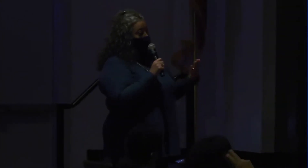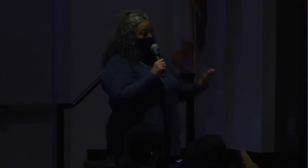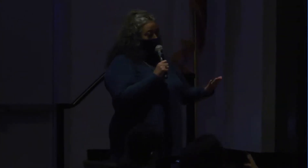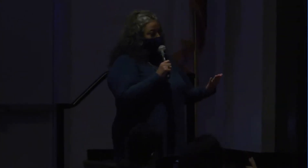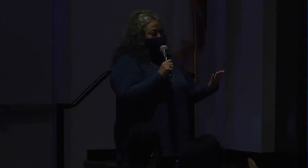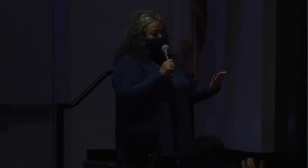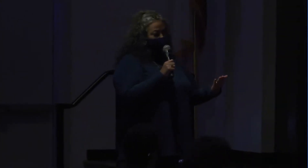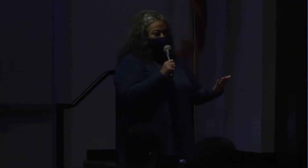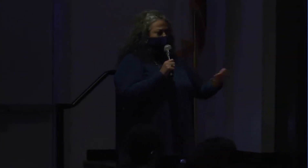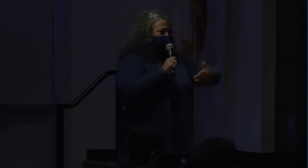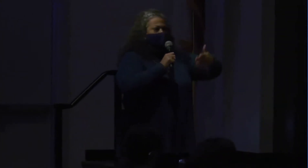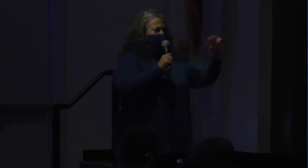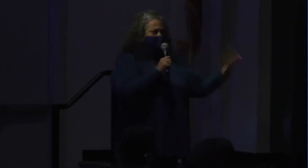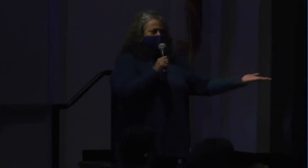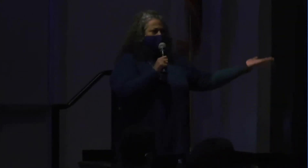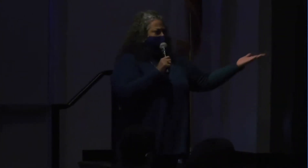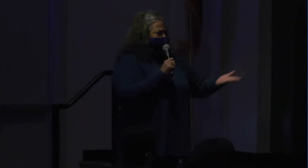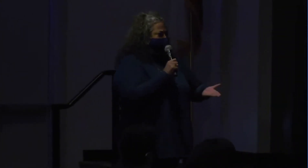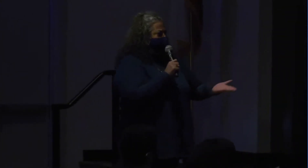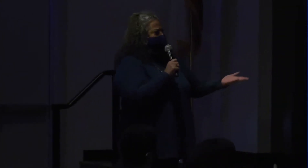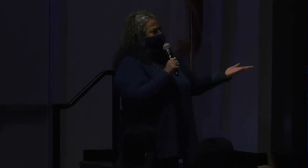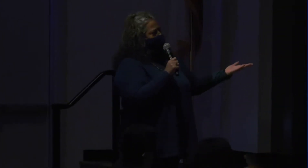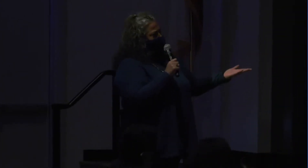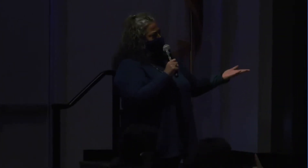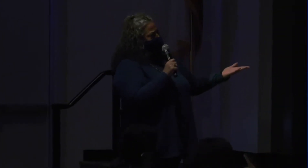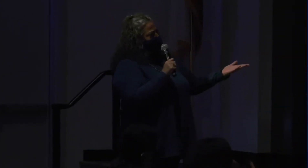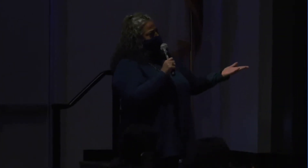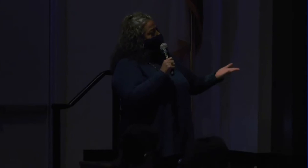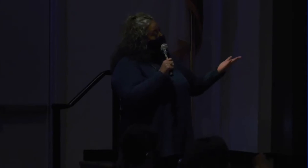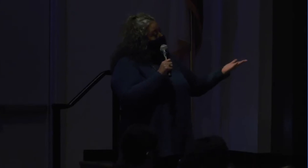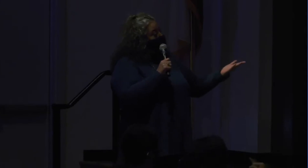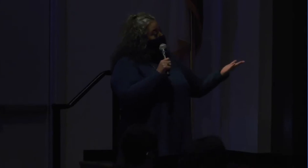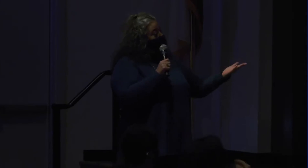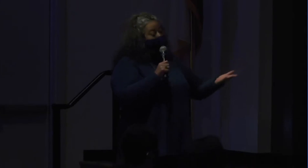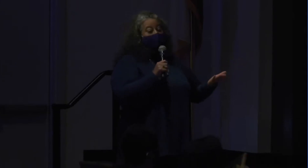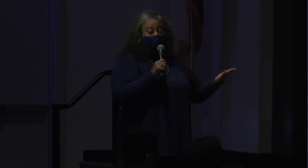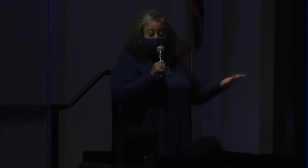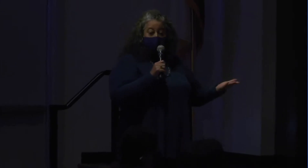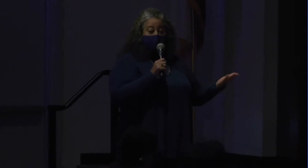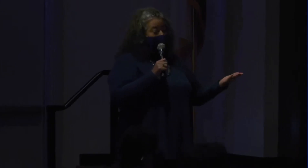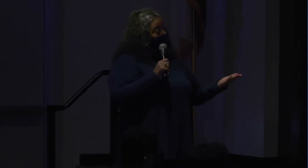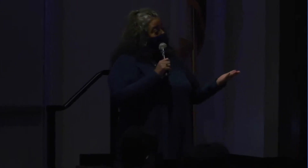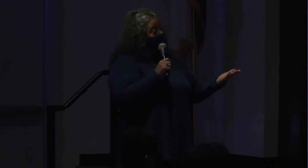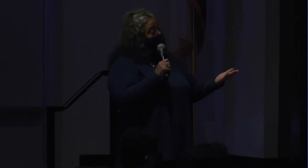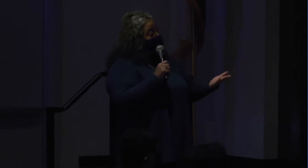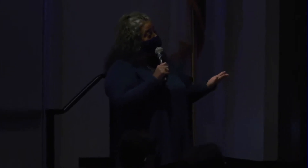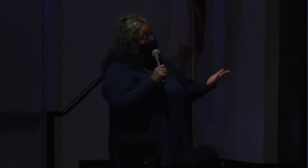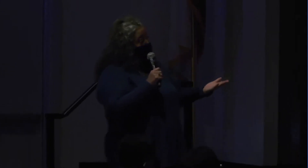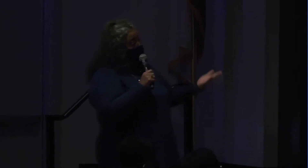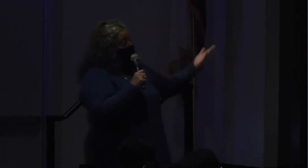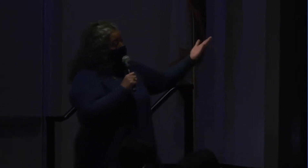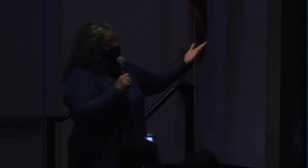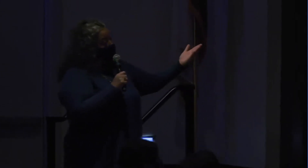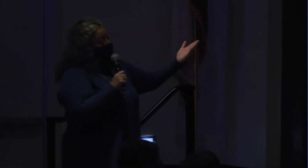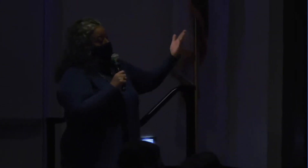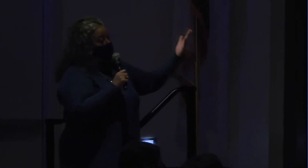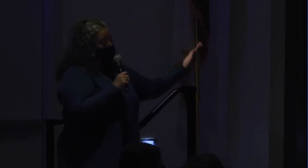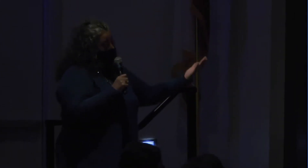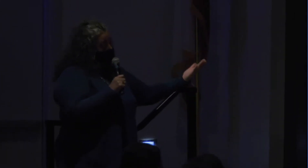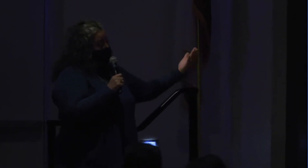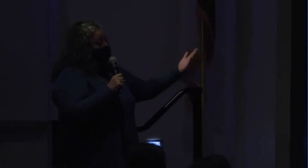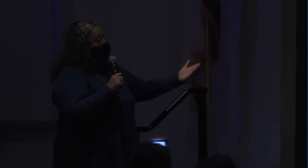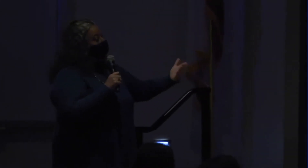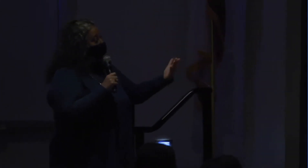hearing person watching is thinking, well, oh, he shouldn't do it. But people are doing it, and it seems to work. And